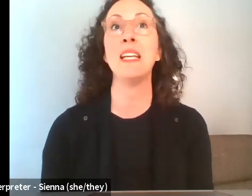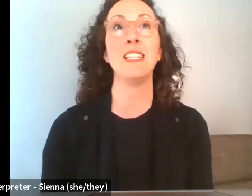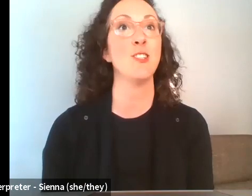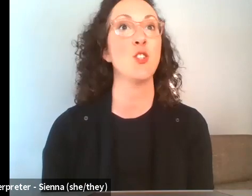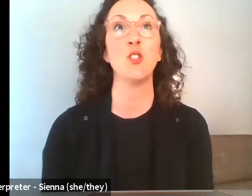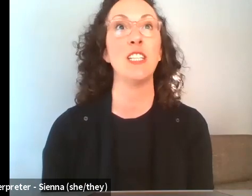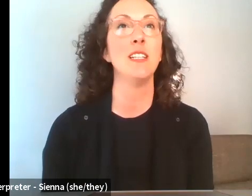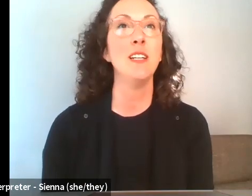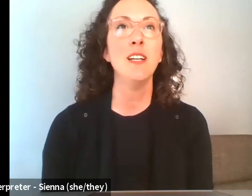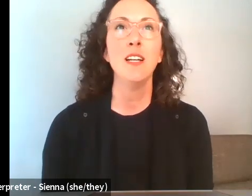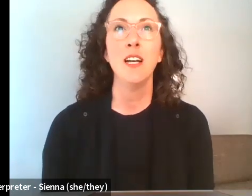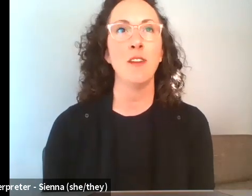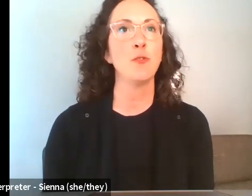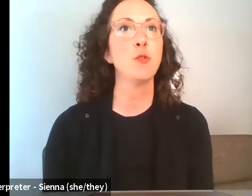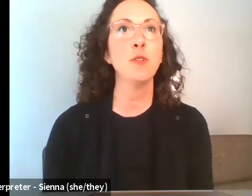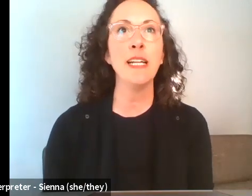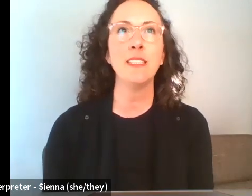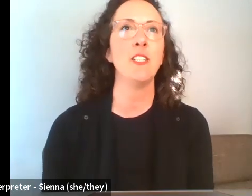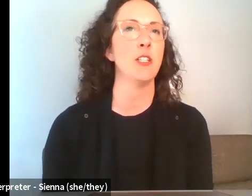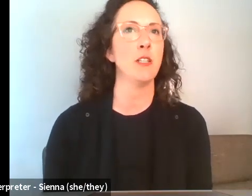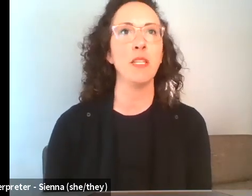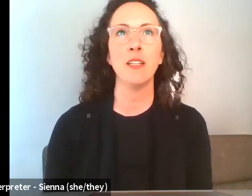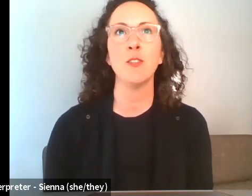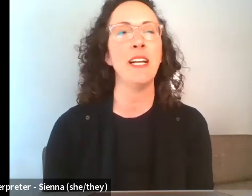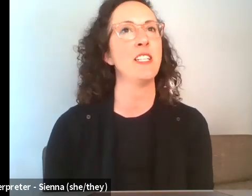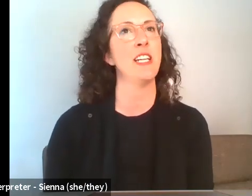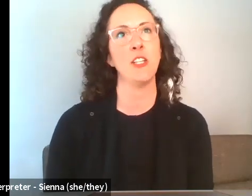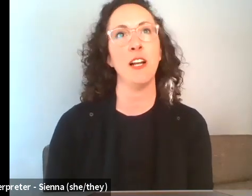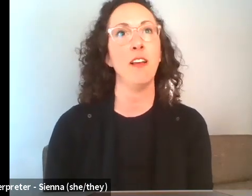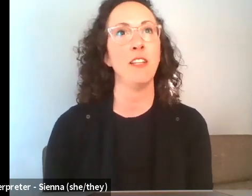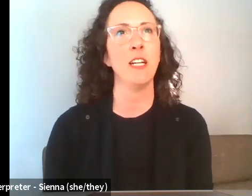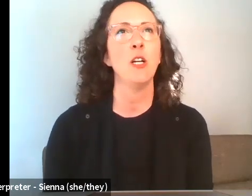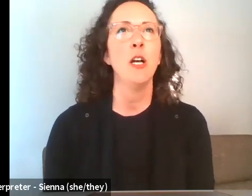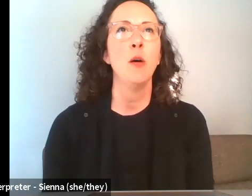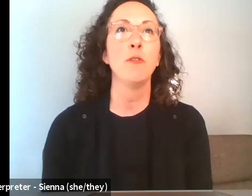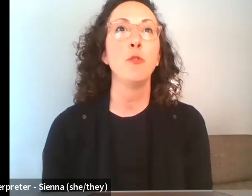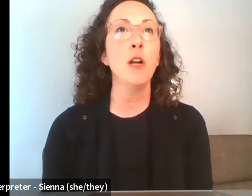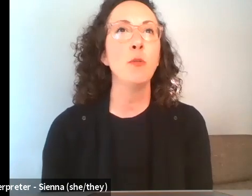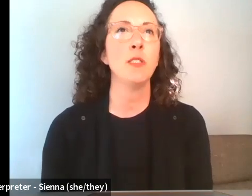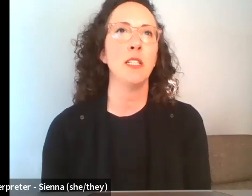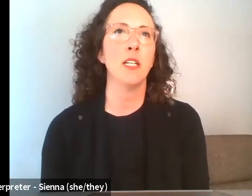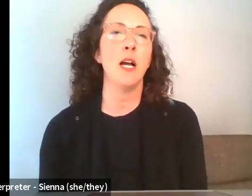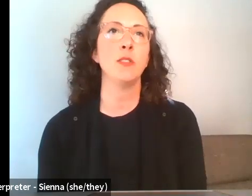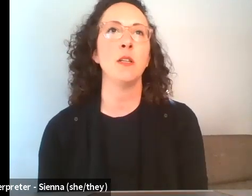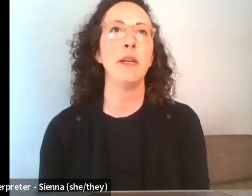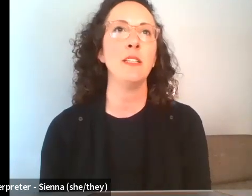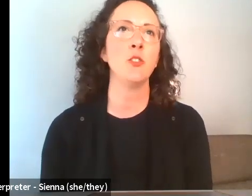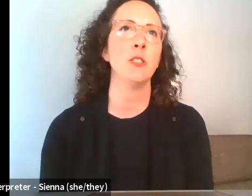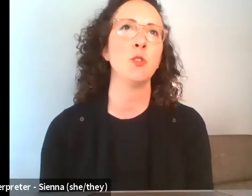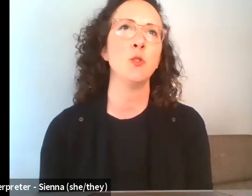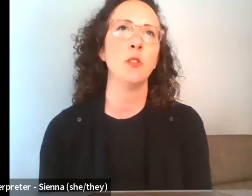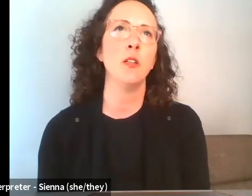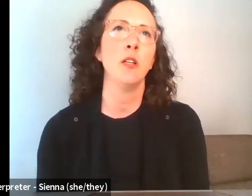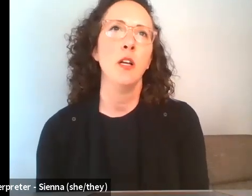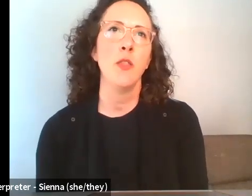It's an amazing school. Have great teachers. I'm getting a great education here. I love it here. Before I was here, I was in a